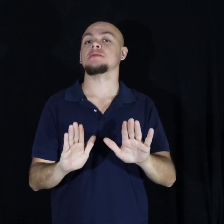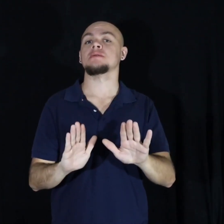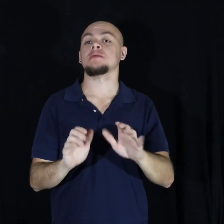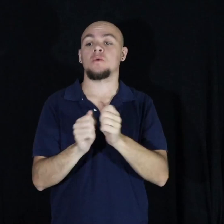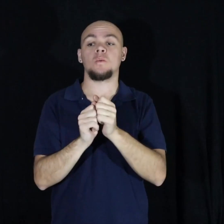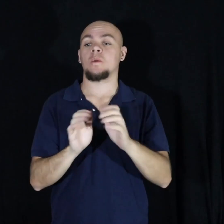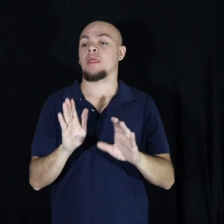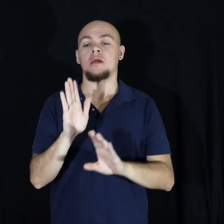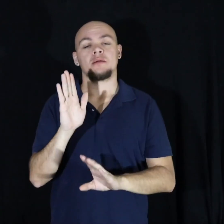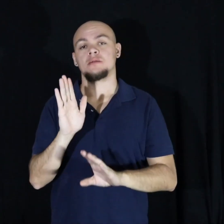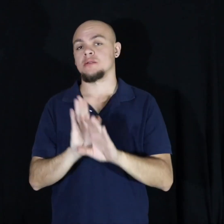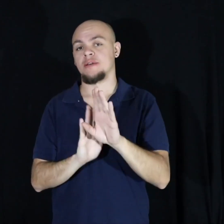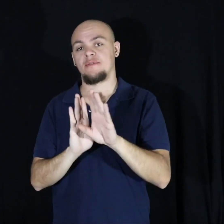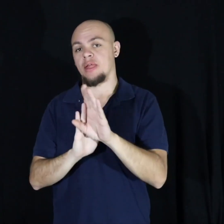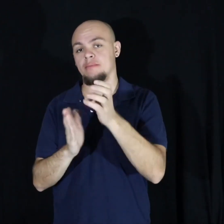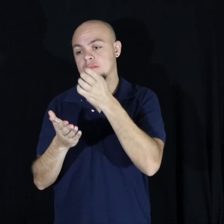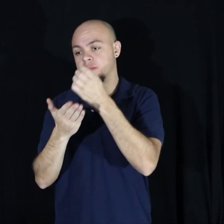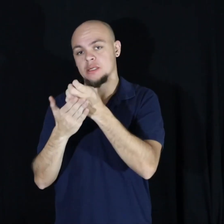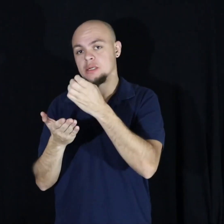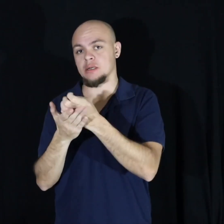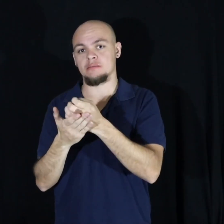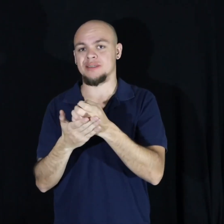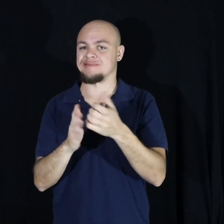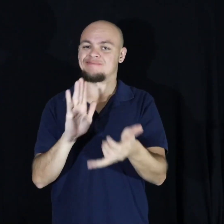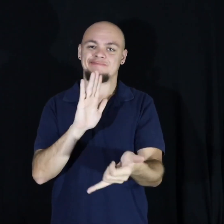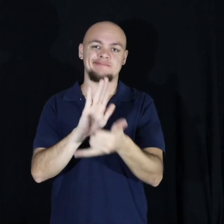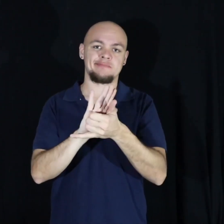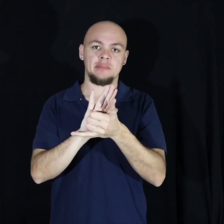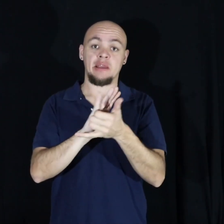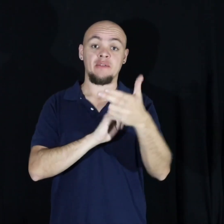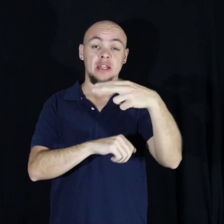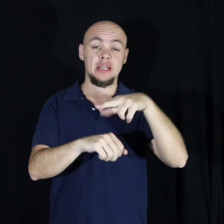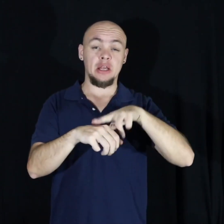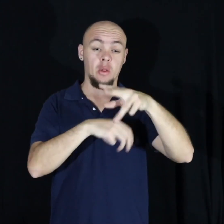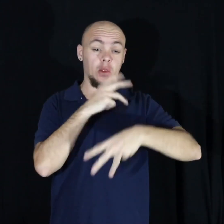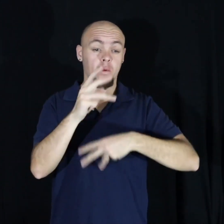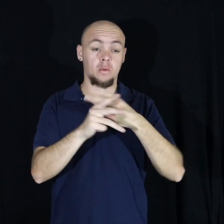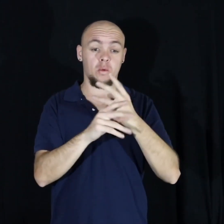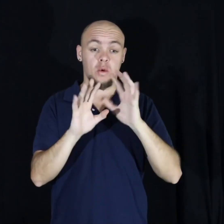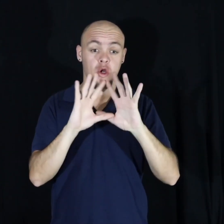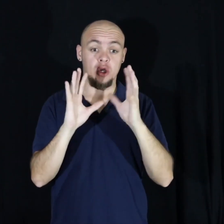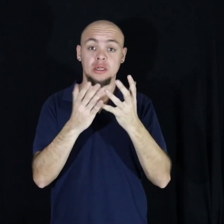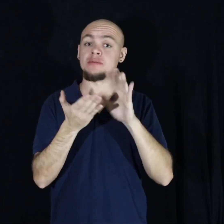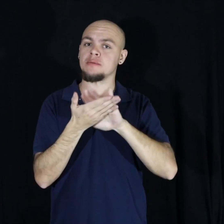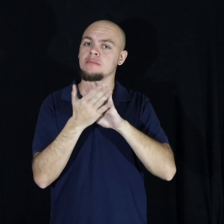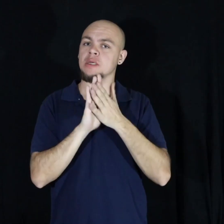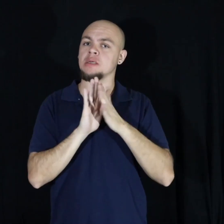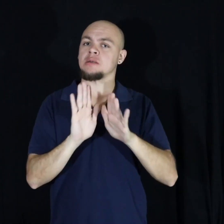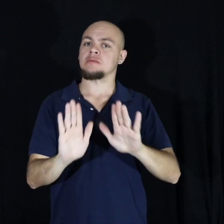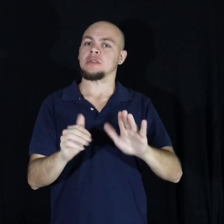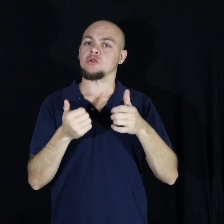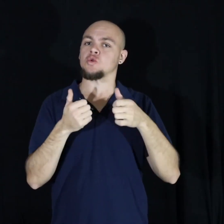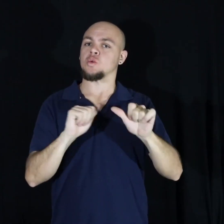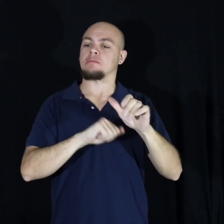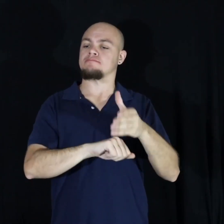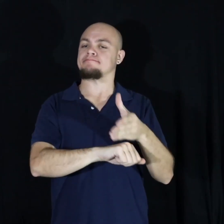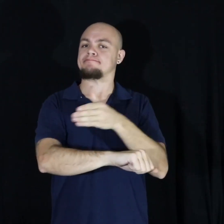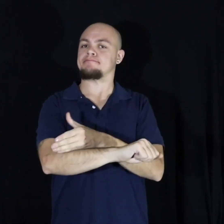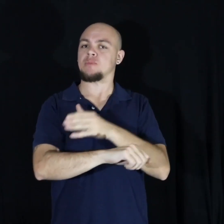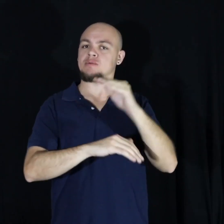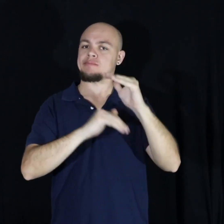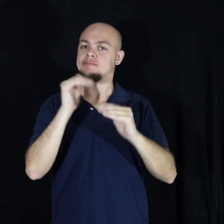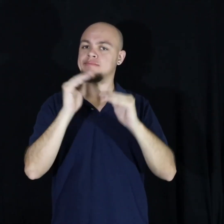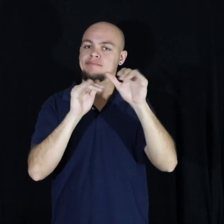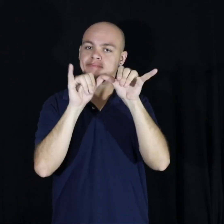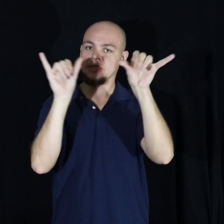development in the economy. If all nations of the world peacefully trying to improve their infrastructures